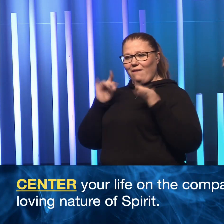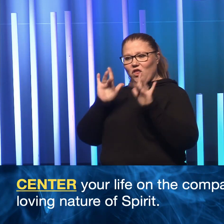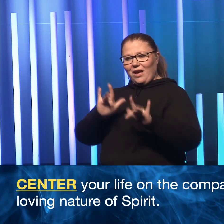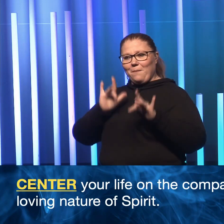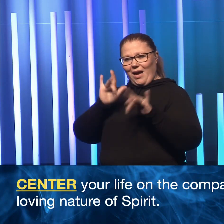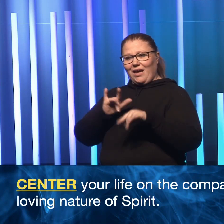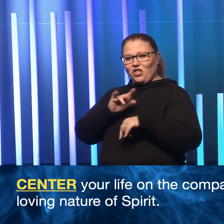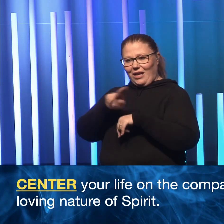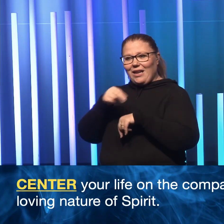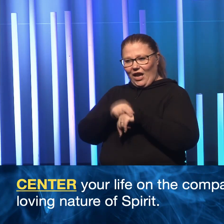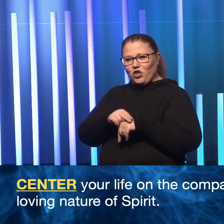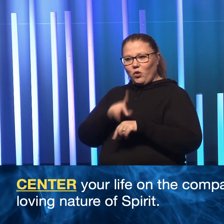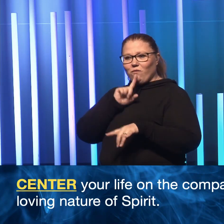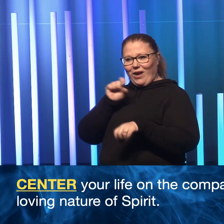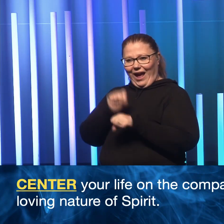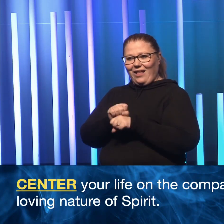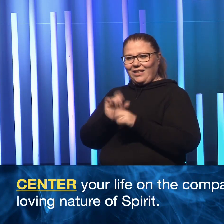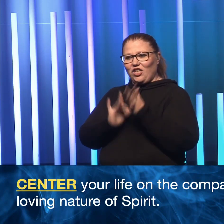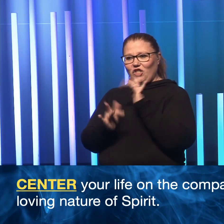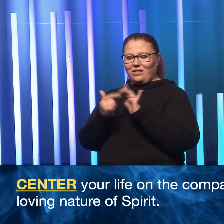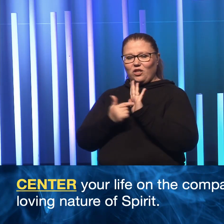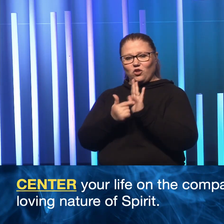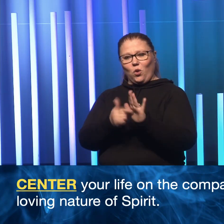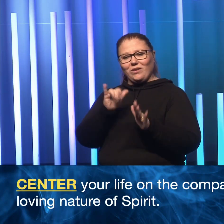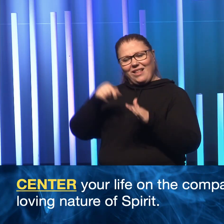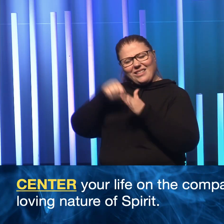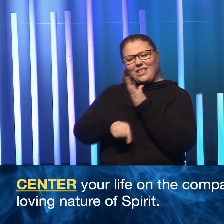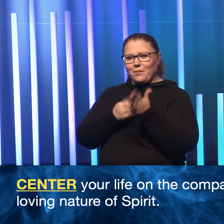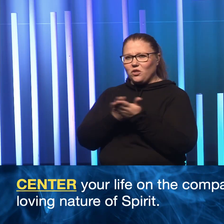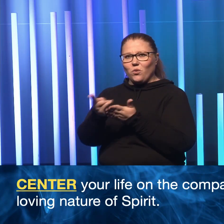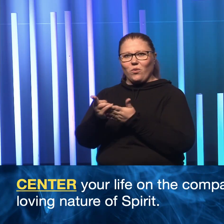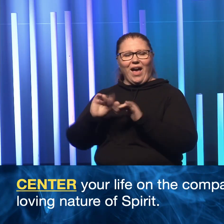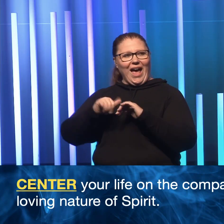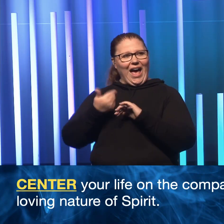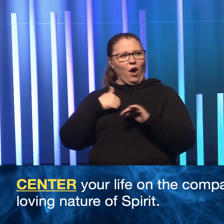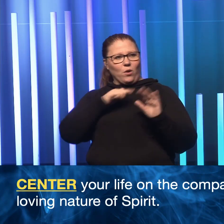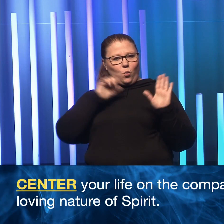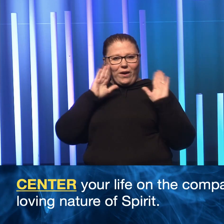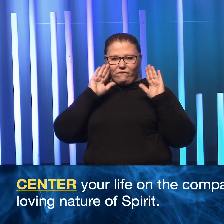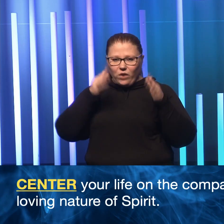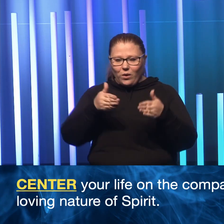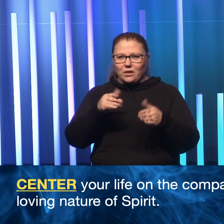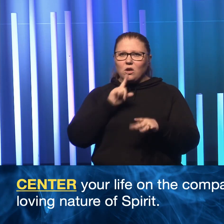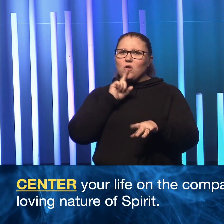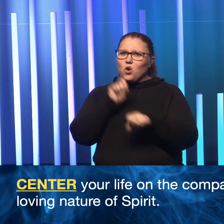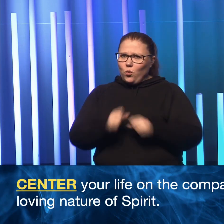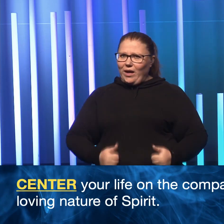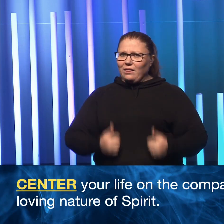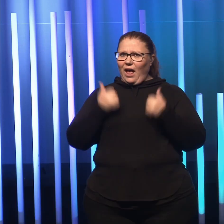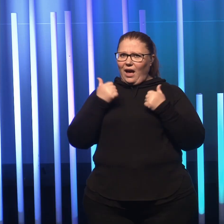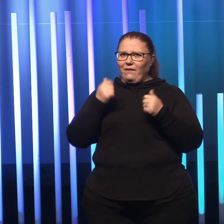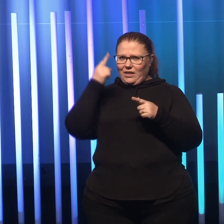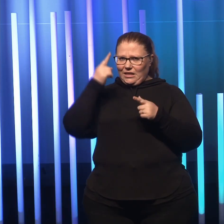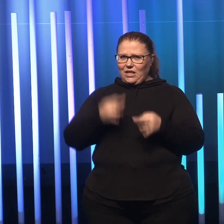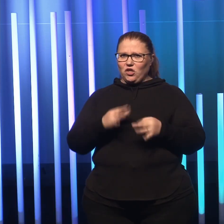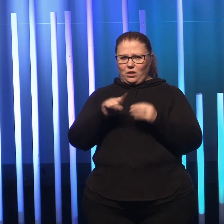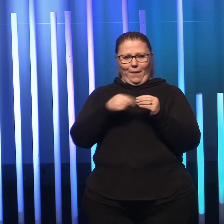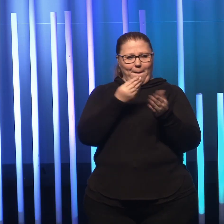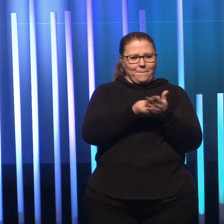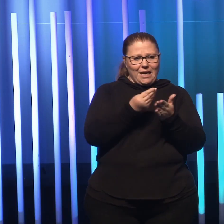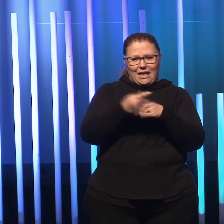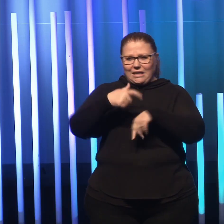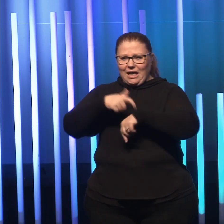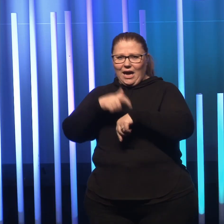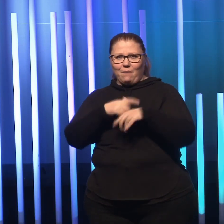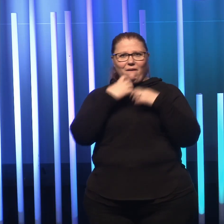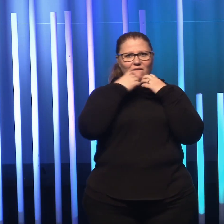which Jesus points is the deepest truth. So how do we center? We make real life decisions, real-time decisions around our money, our time,